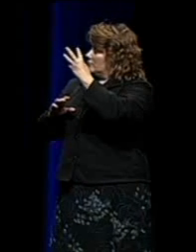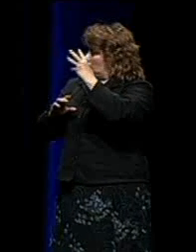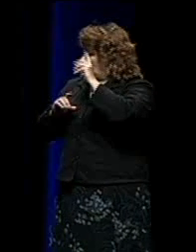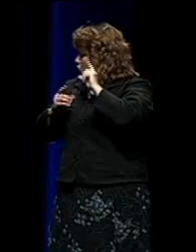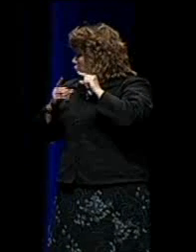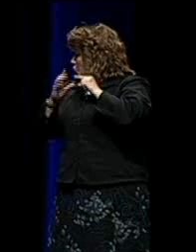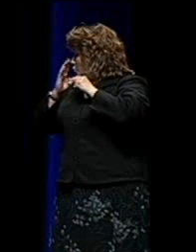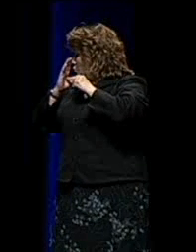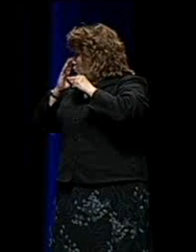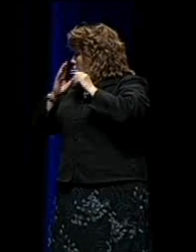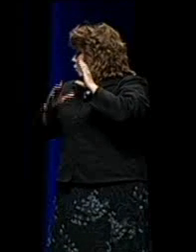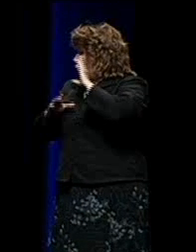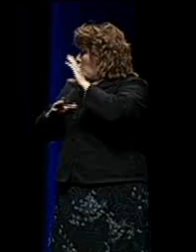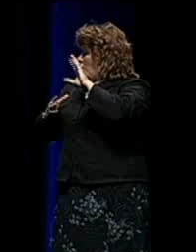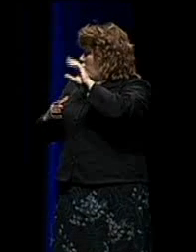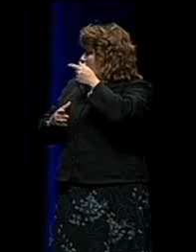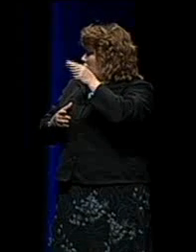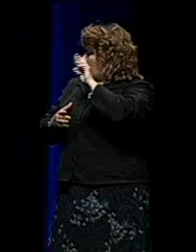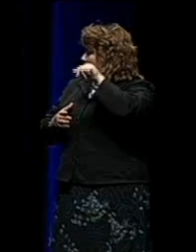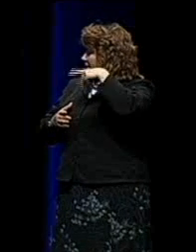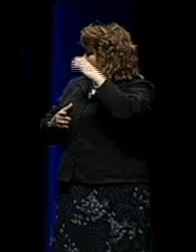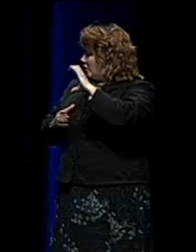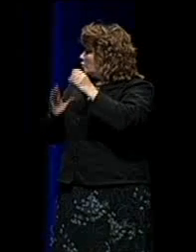The next question has to do with one of the graphics that you showed.